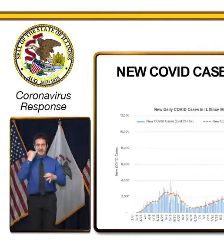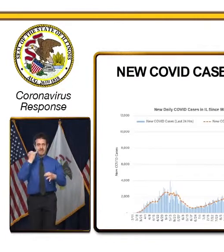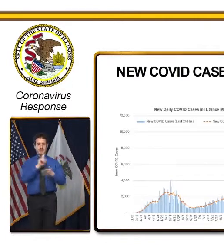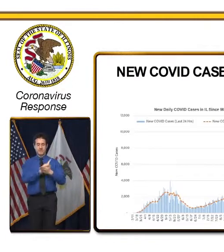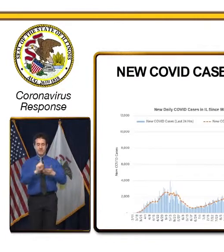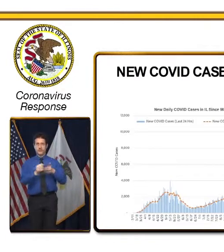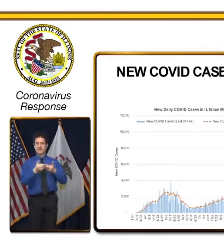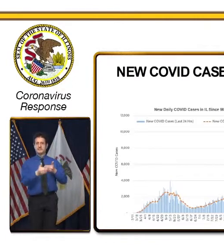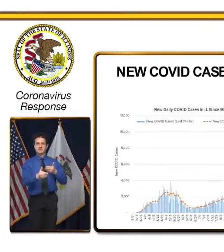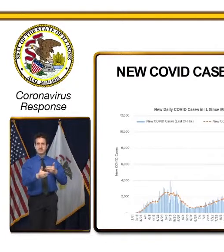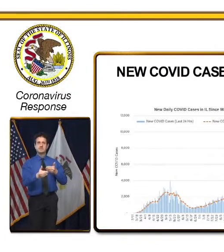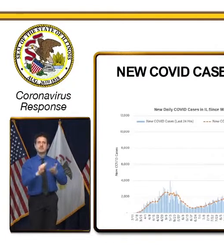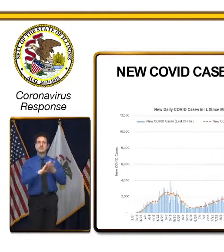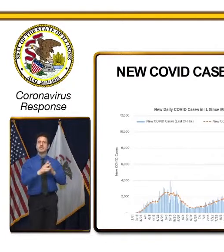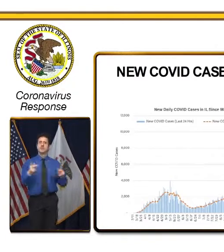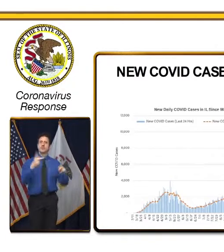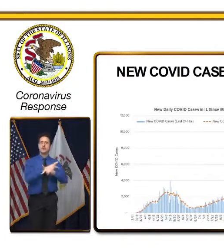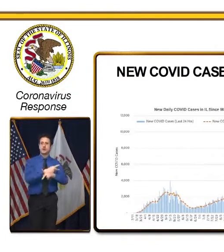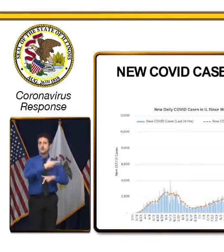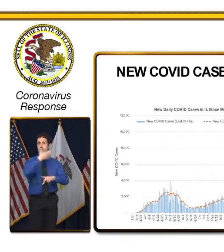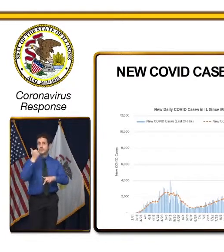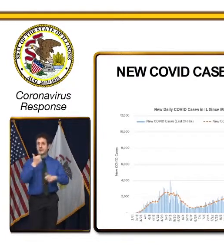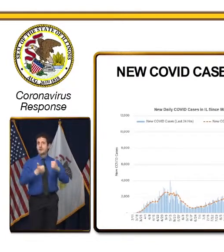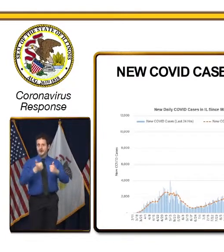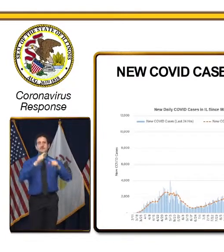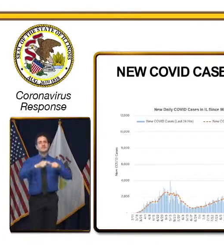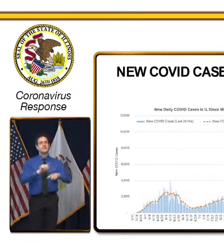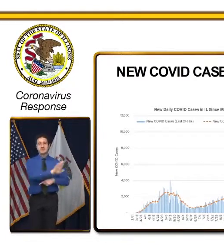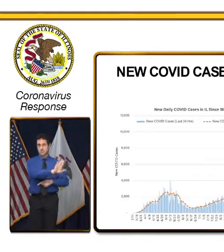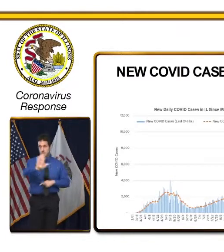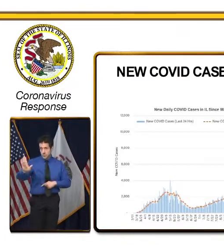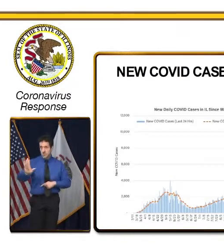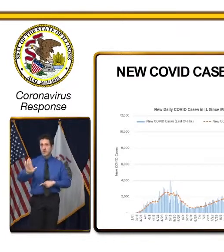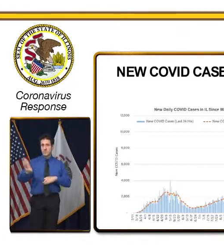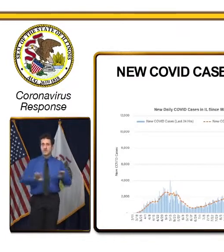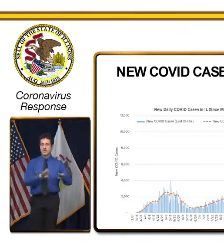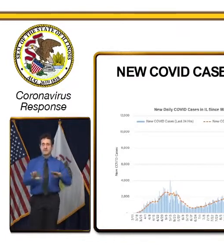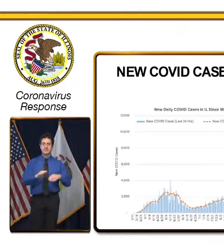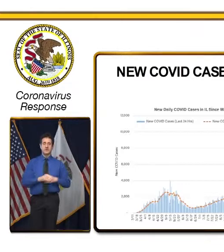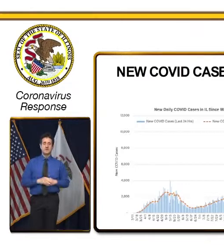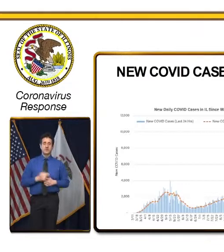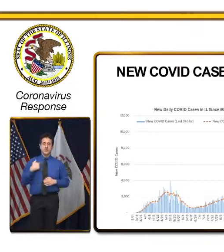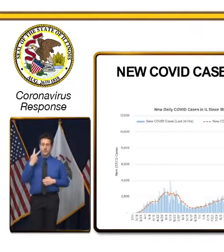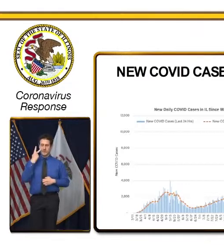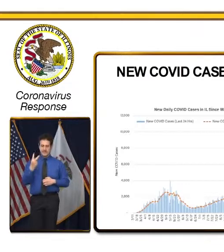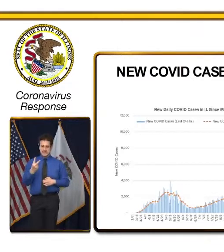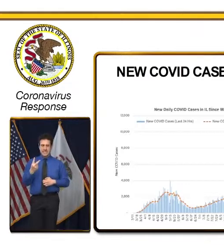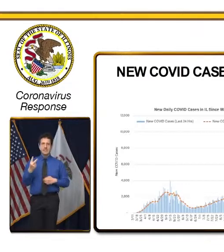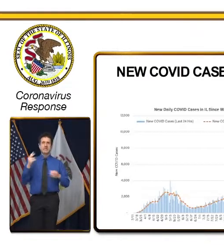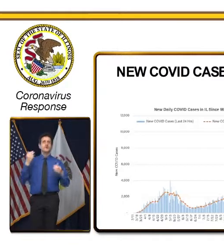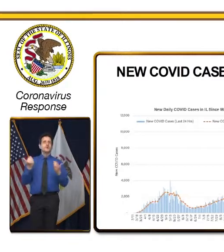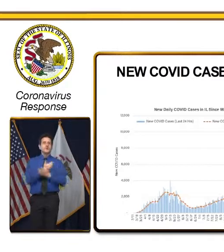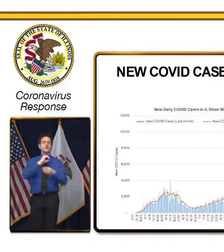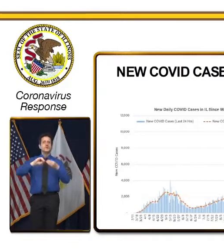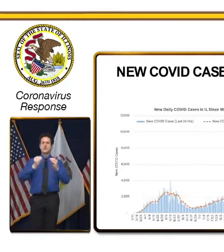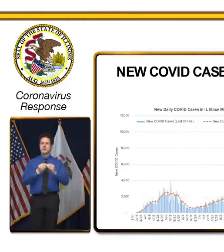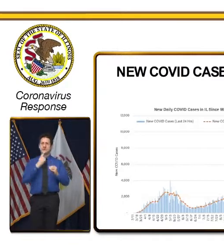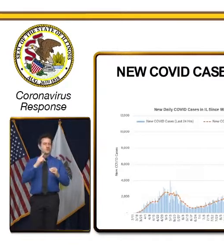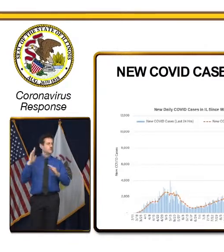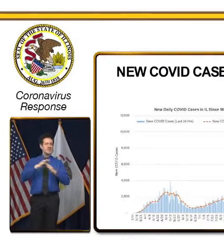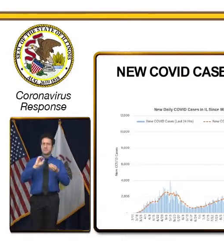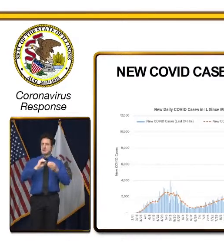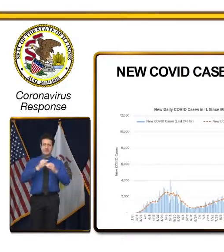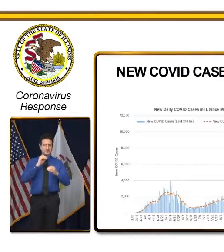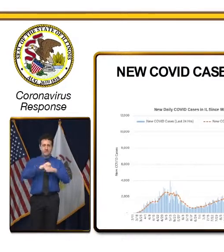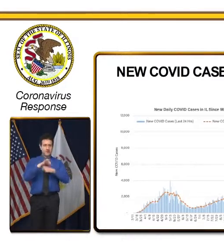look. We are seeing record numbers of new COVID-19 cases across the state.